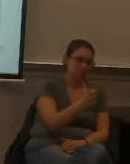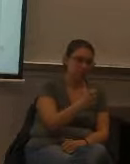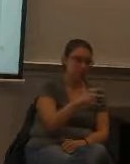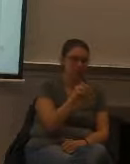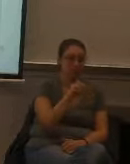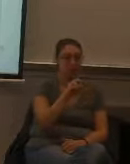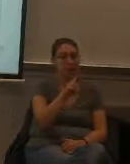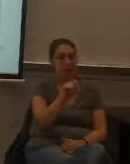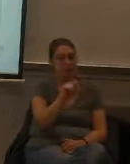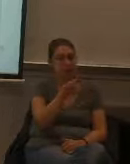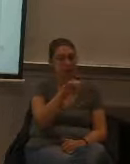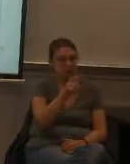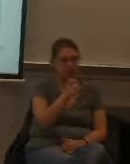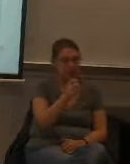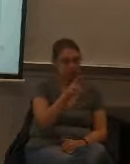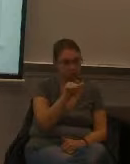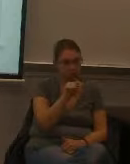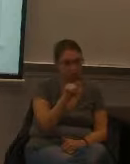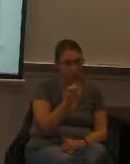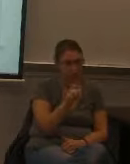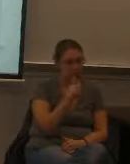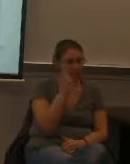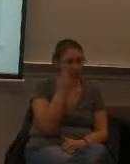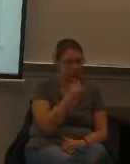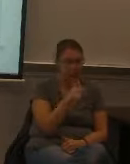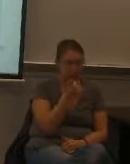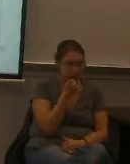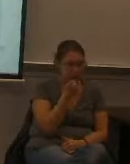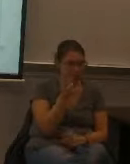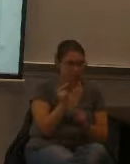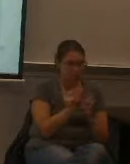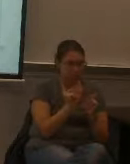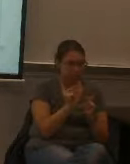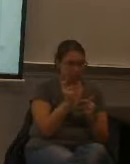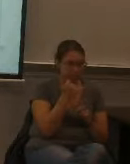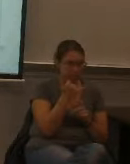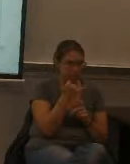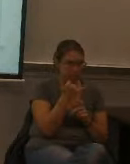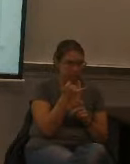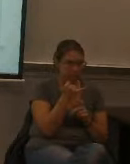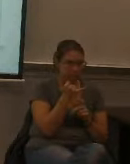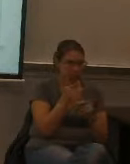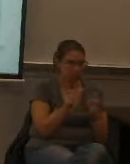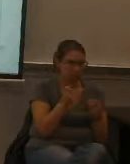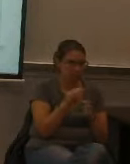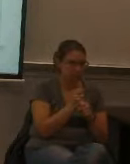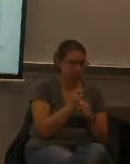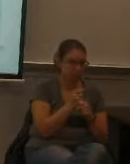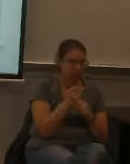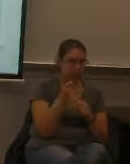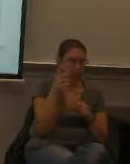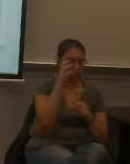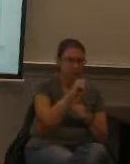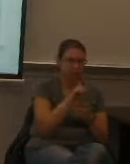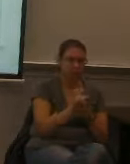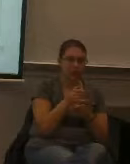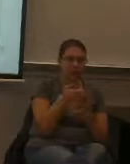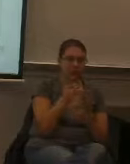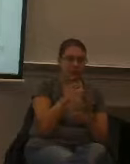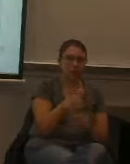outflux rates. So this is a common mistake that people made perhaps early on in looking at that, assuming that there has to